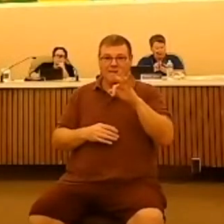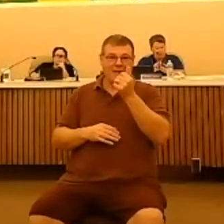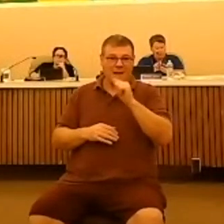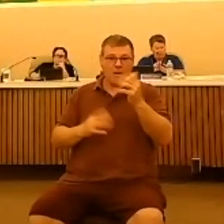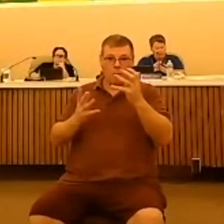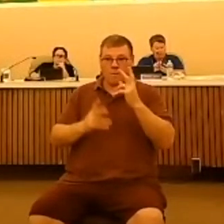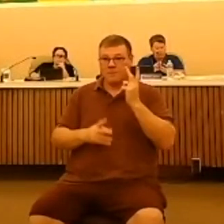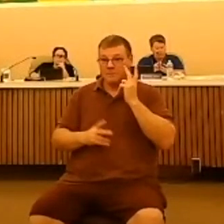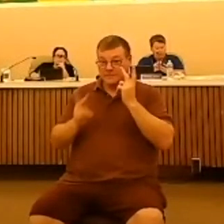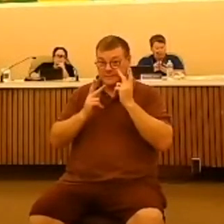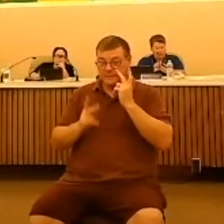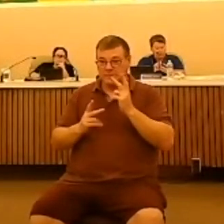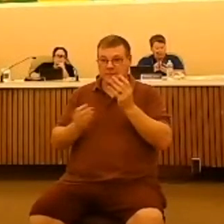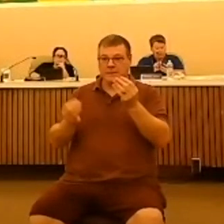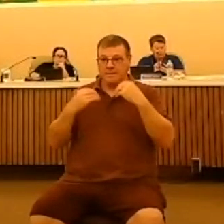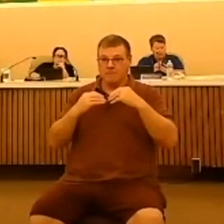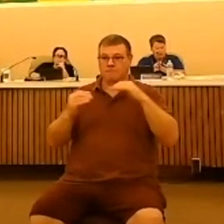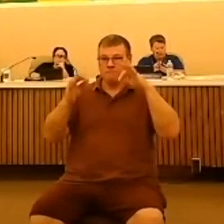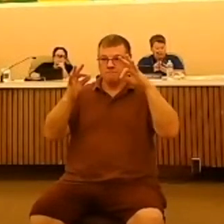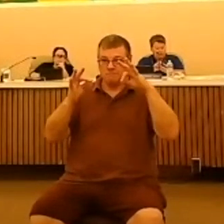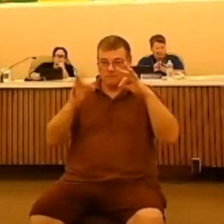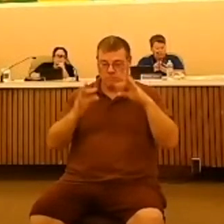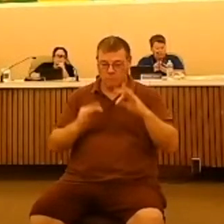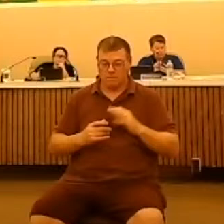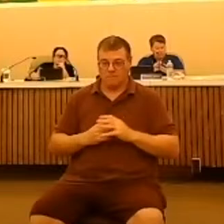and provide feedback to me.